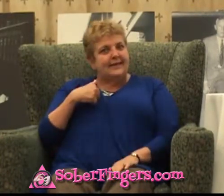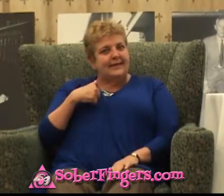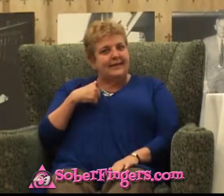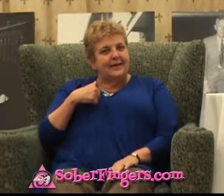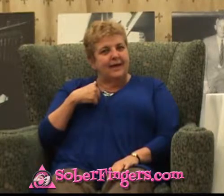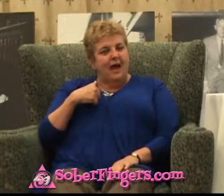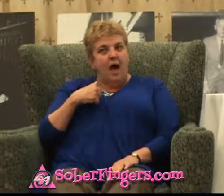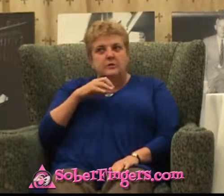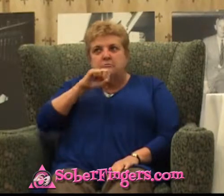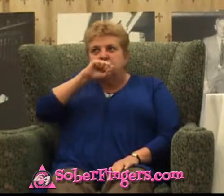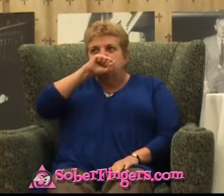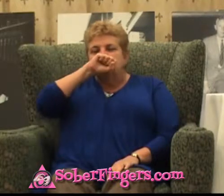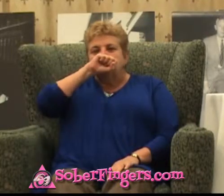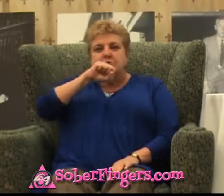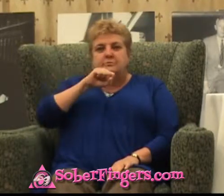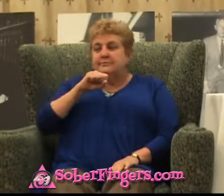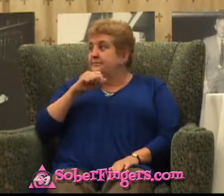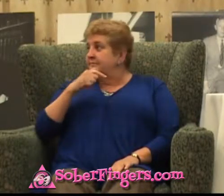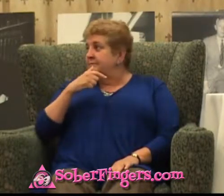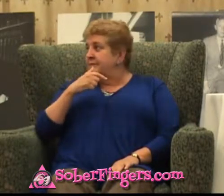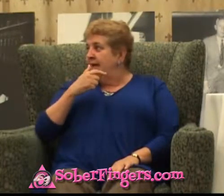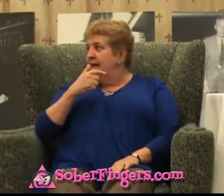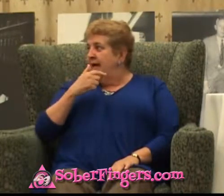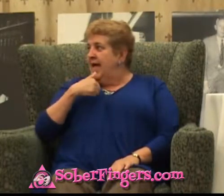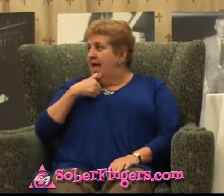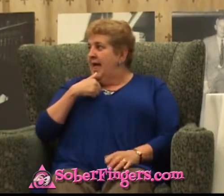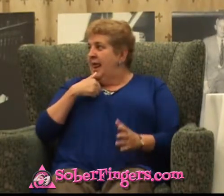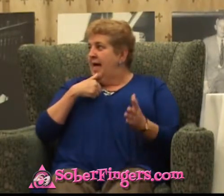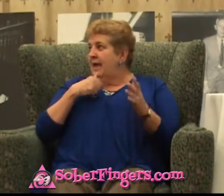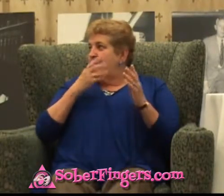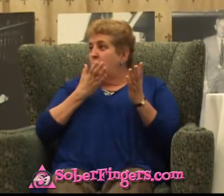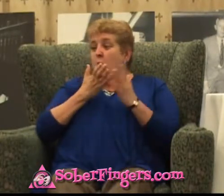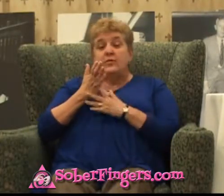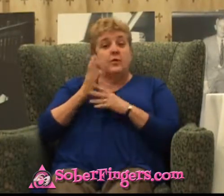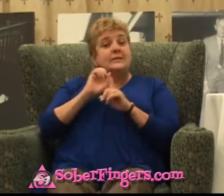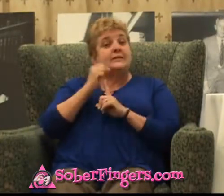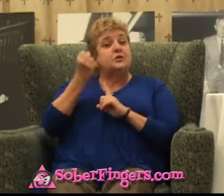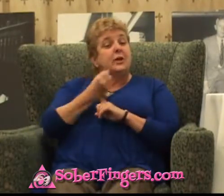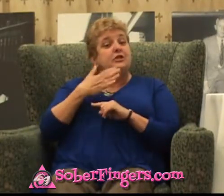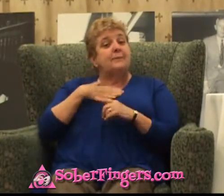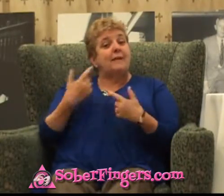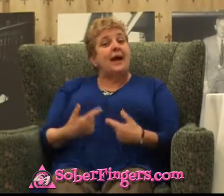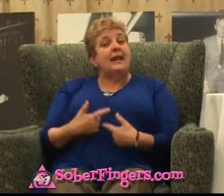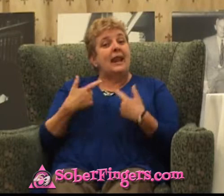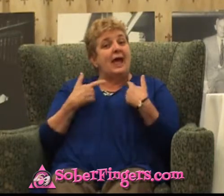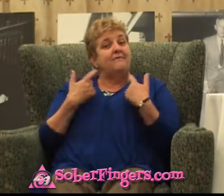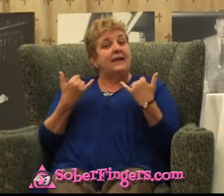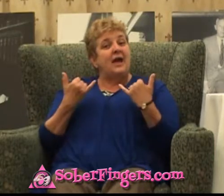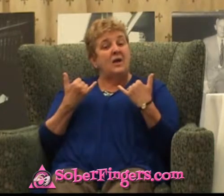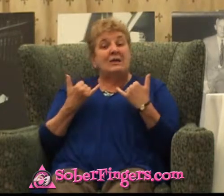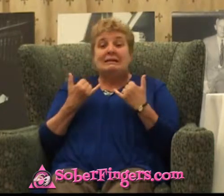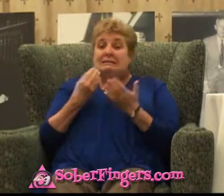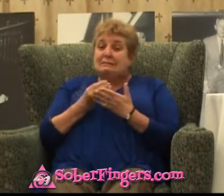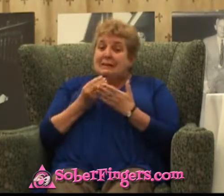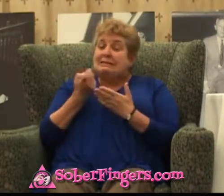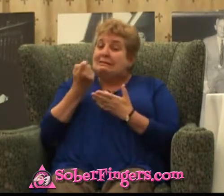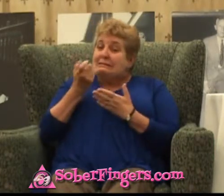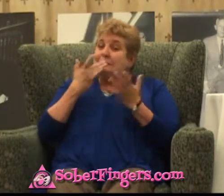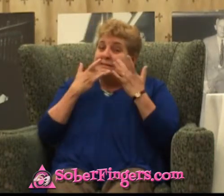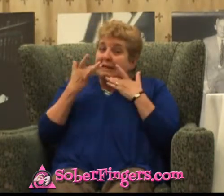mine. And I'm going through a situation in my life right now, you know, where the finances are a little tight like a lot of people. And as I said, my son's